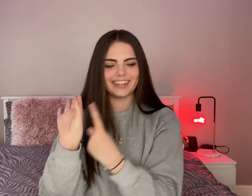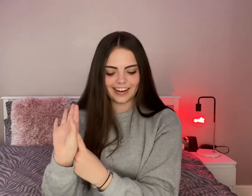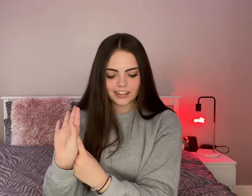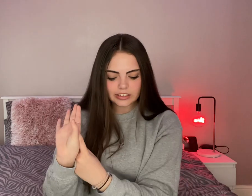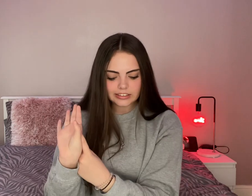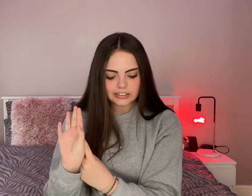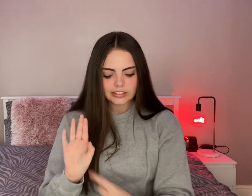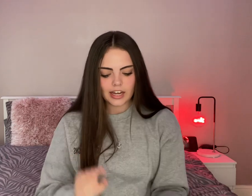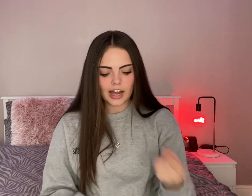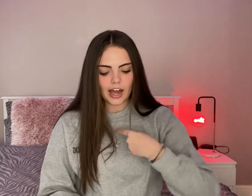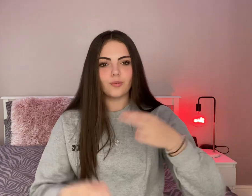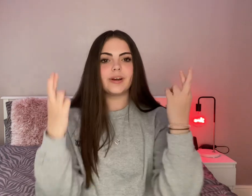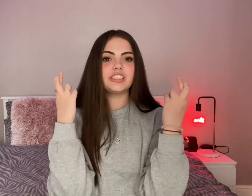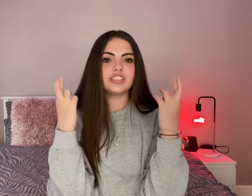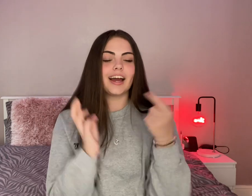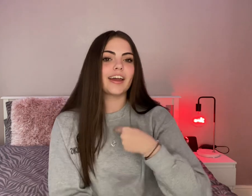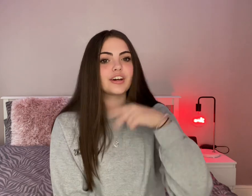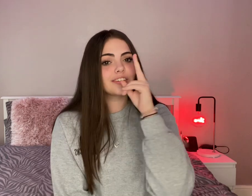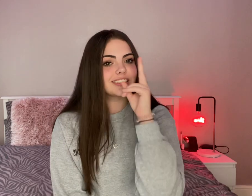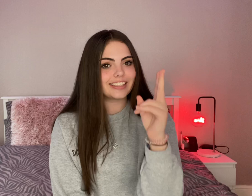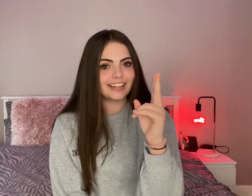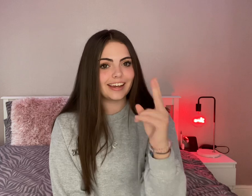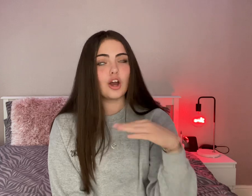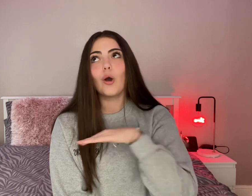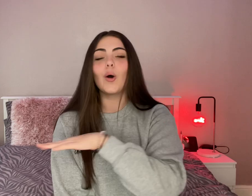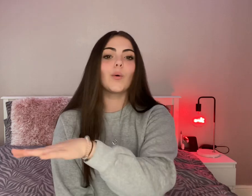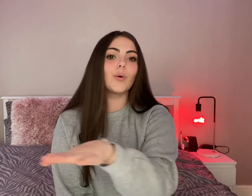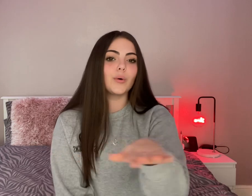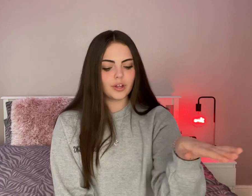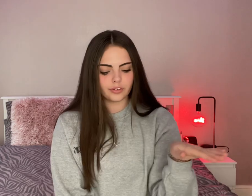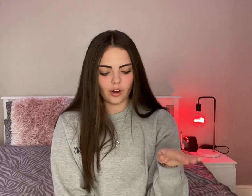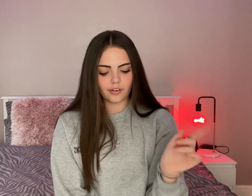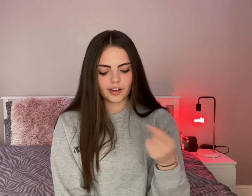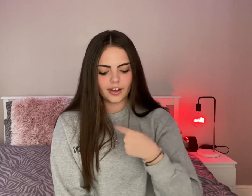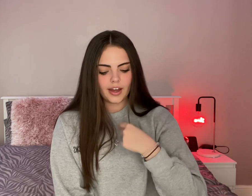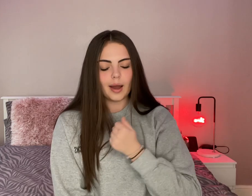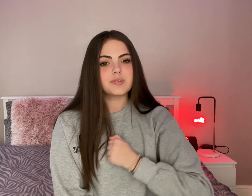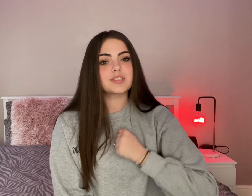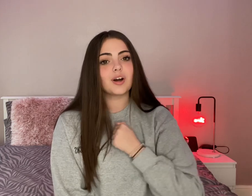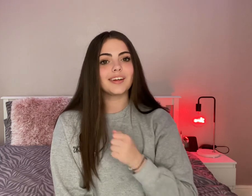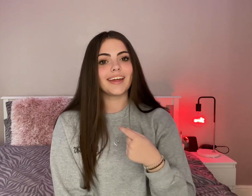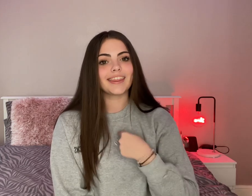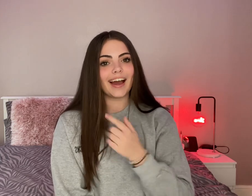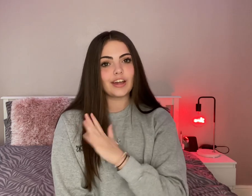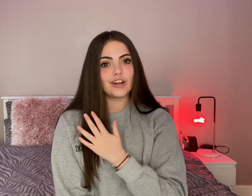young. I wish I could have seen it all along. I'm sorry that I hurt